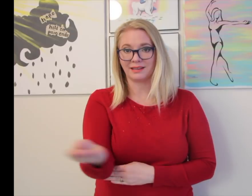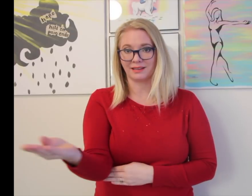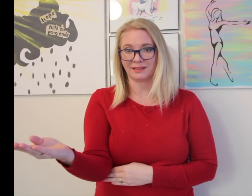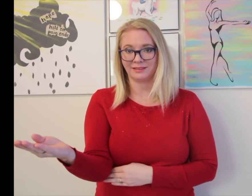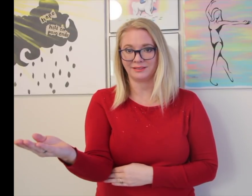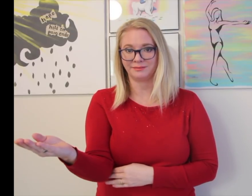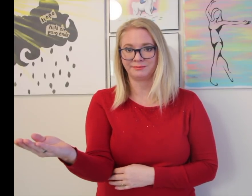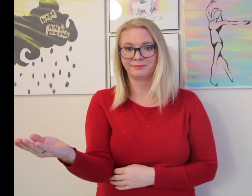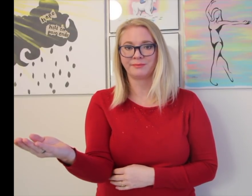thee,